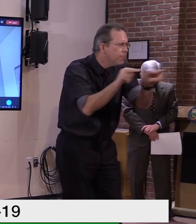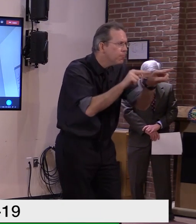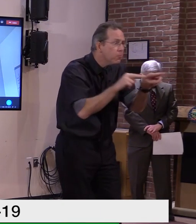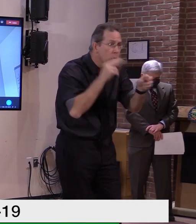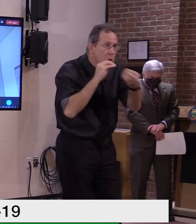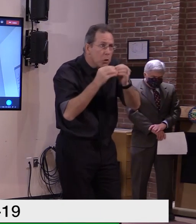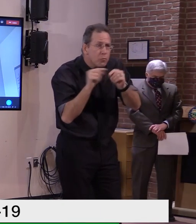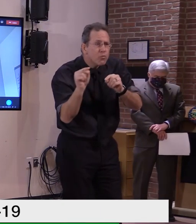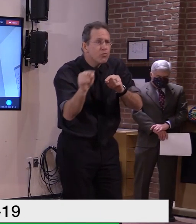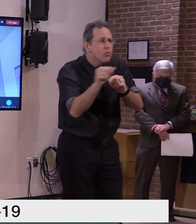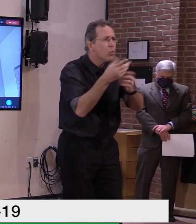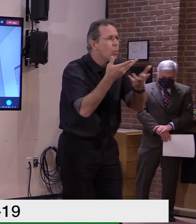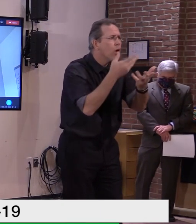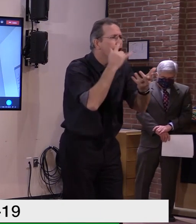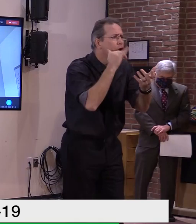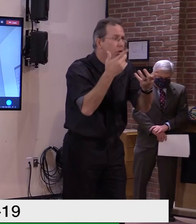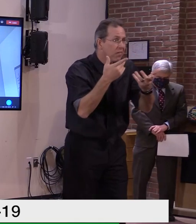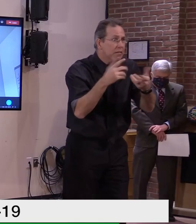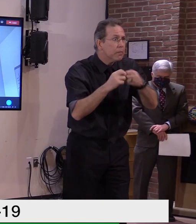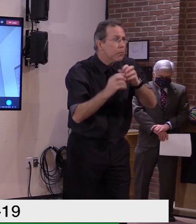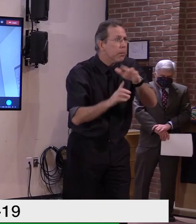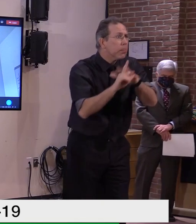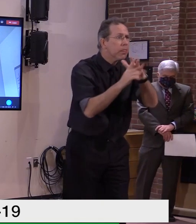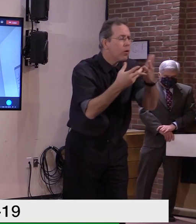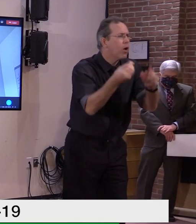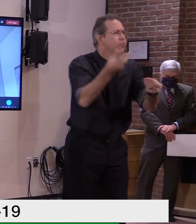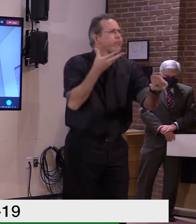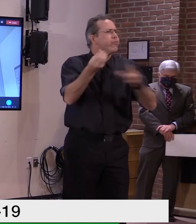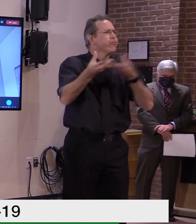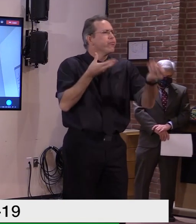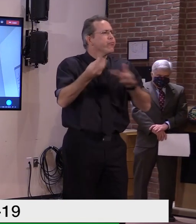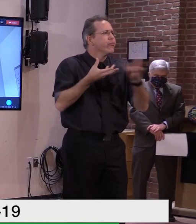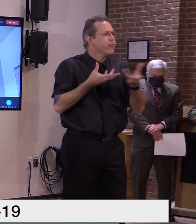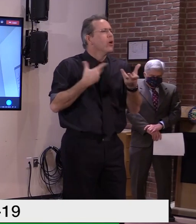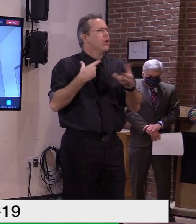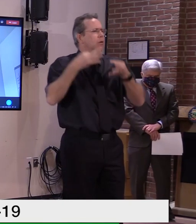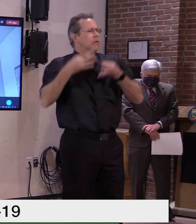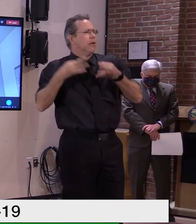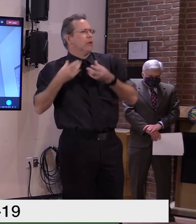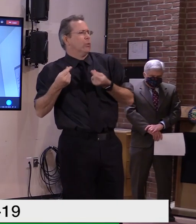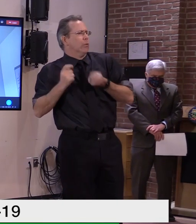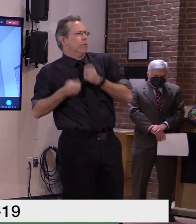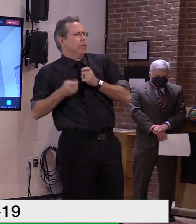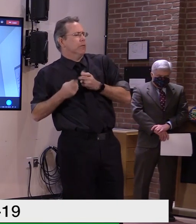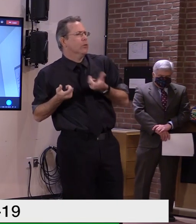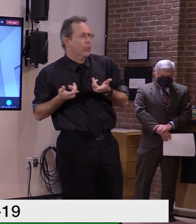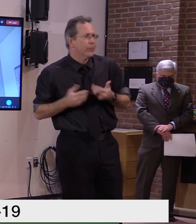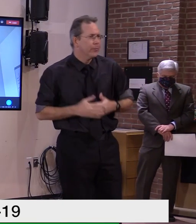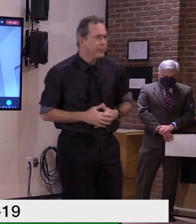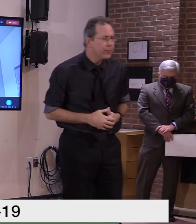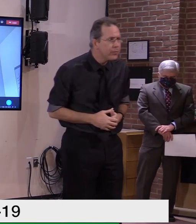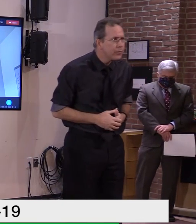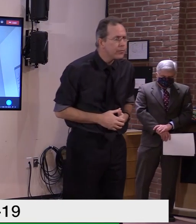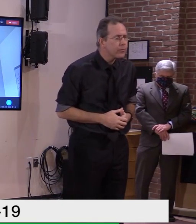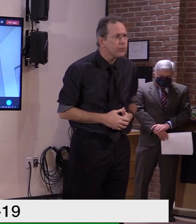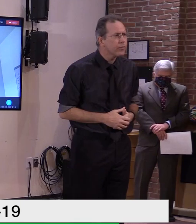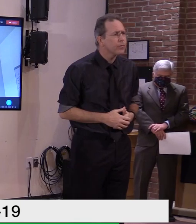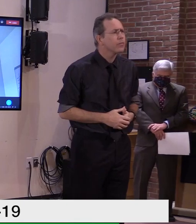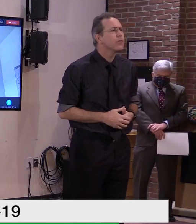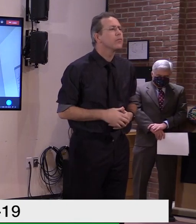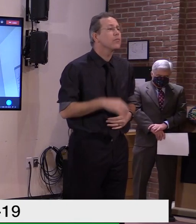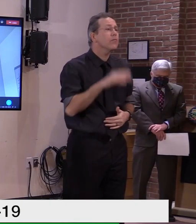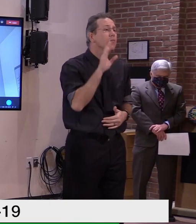necessary. At the local level, school leaders and school boards should focus their decision-making on managing the complex logistics